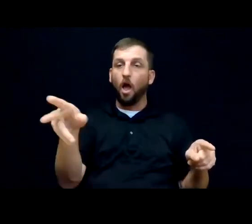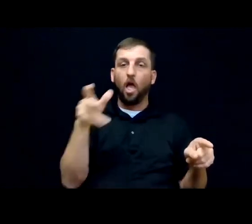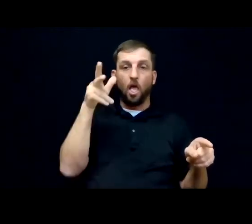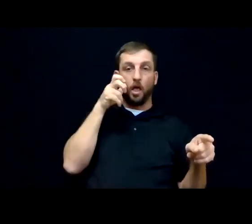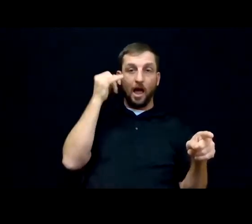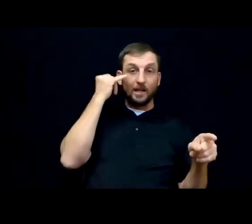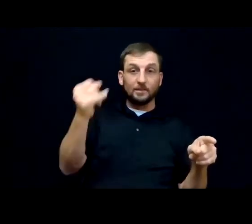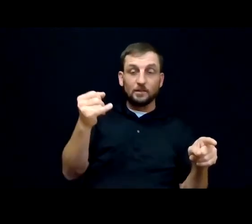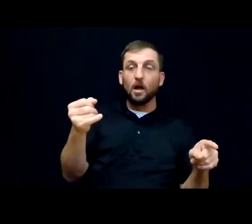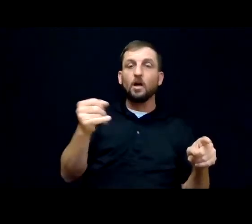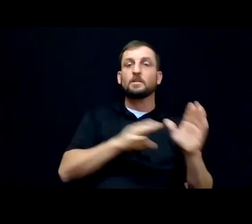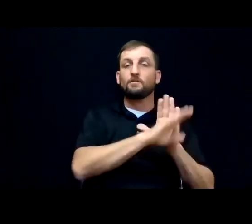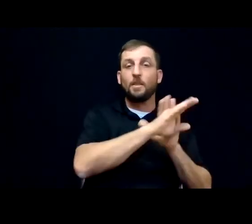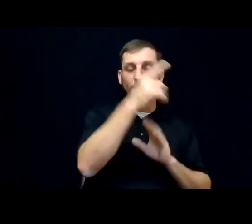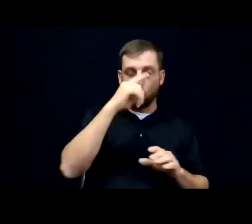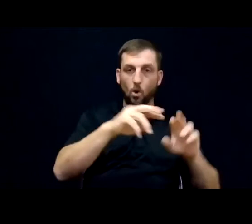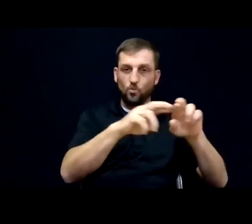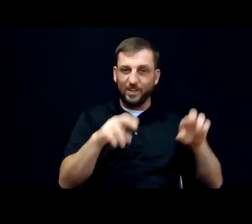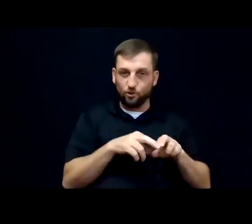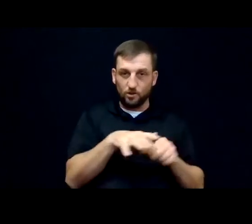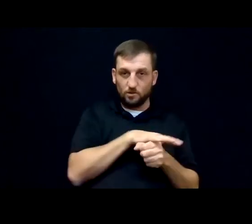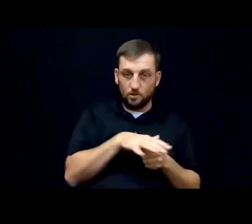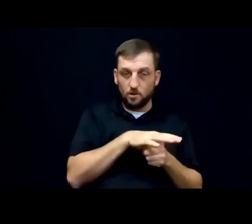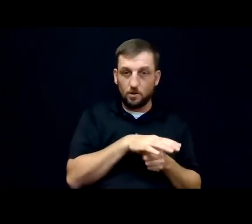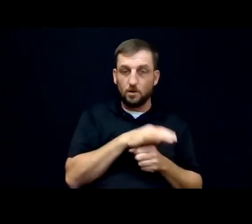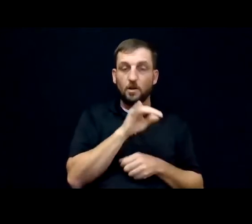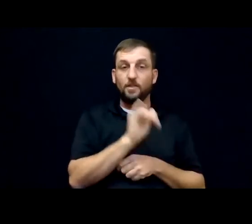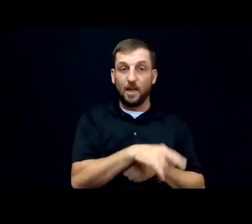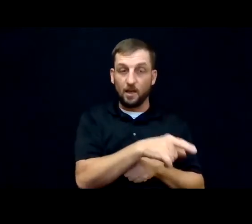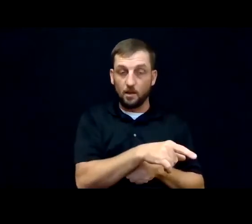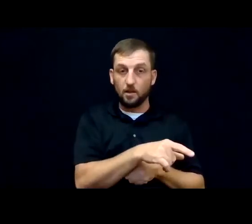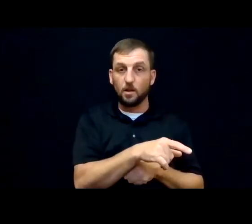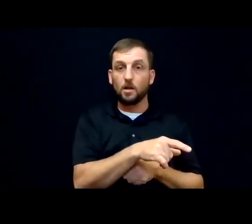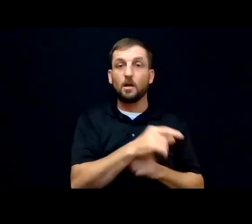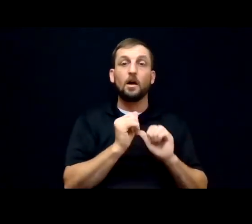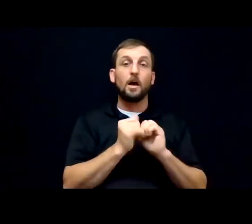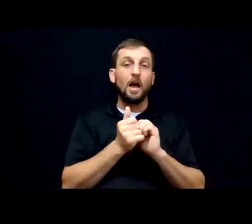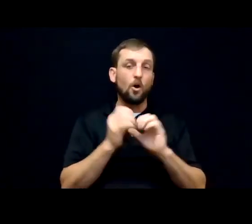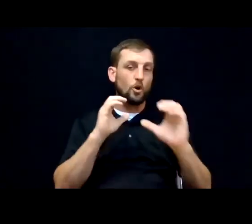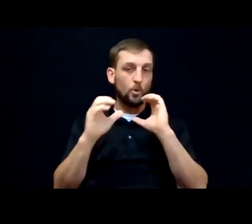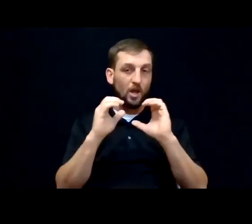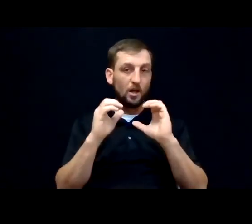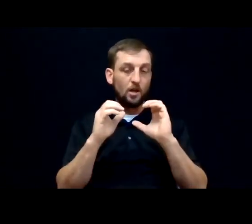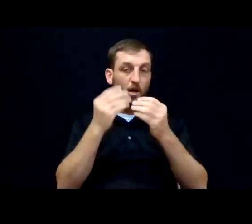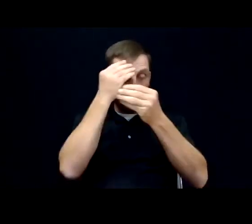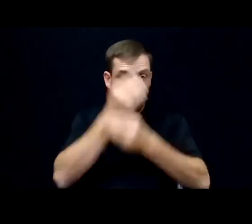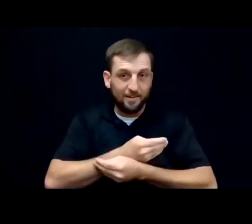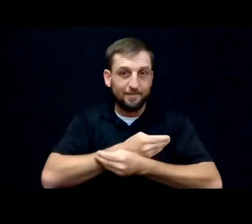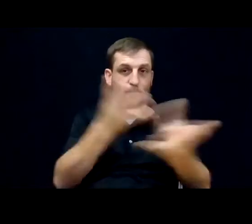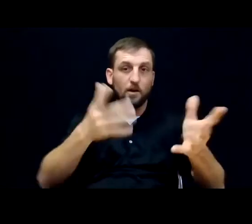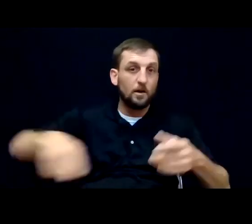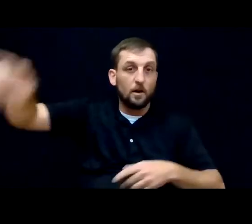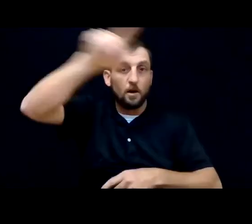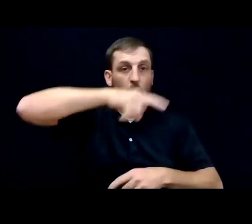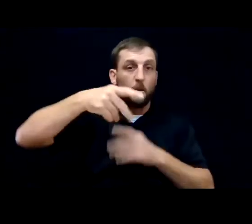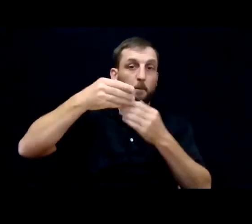And that guide was a tool, had 2 purposes. First of which was to communicate and convey to the public what is out there and what's available in